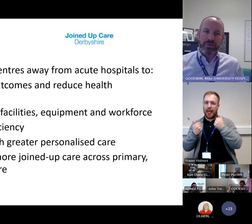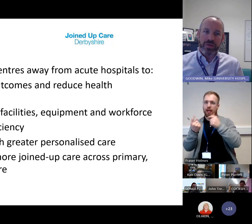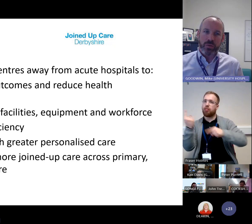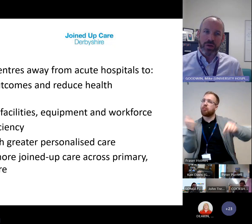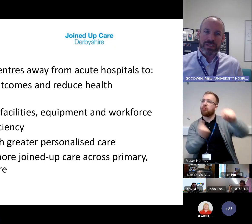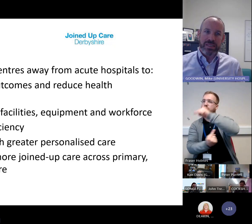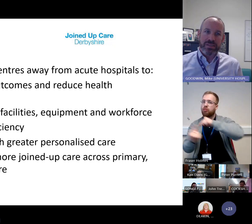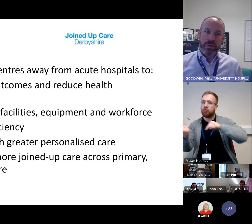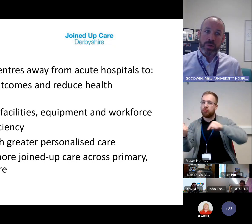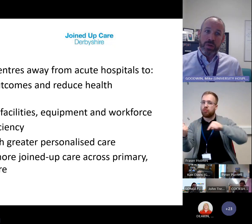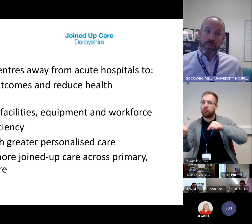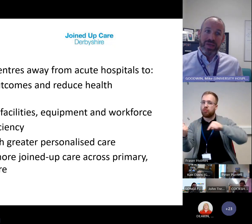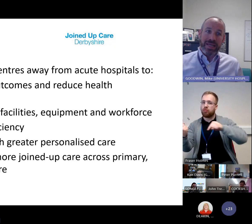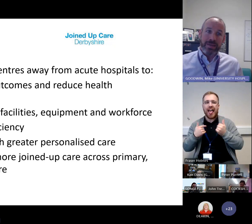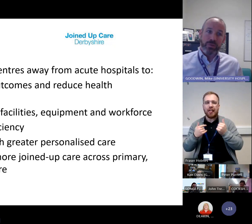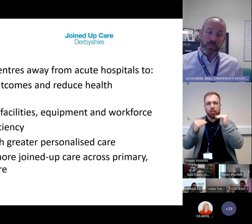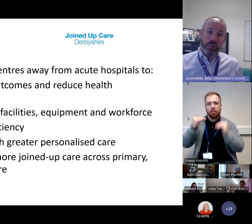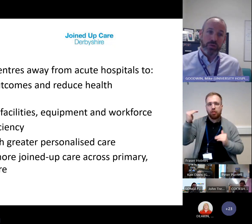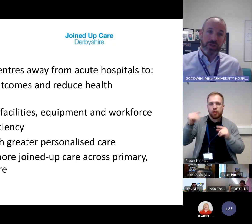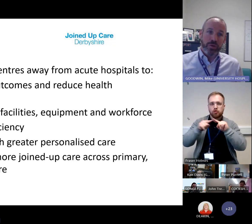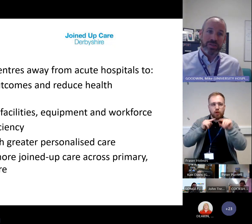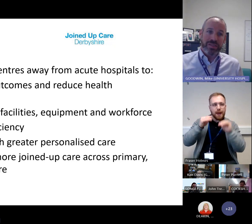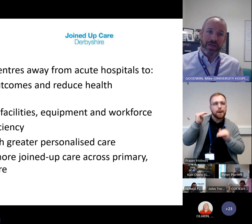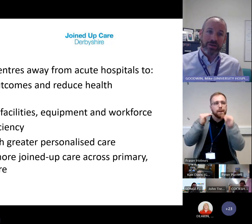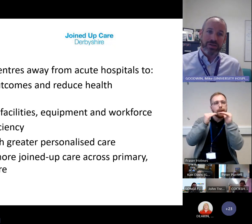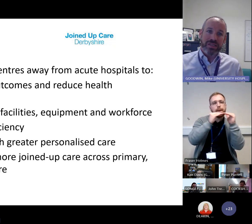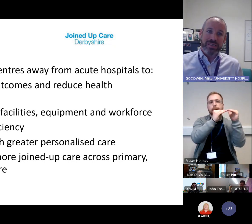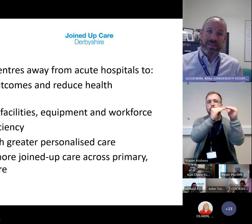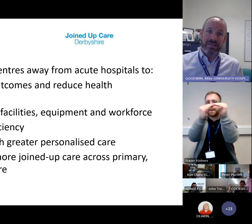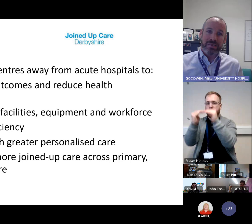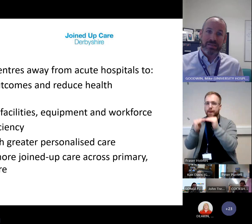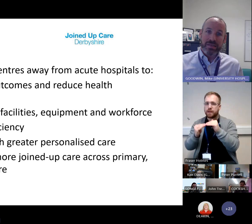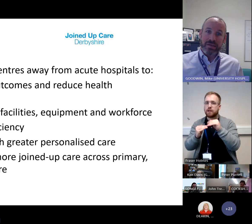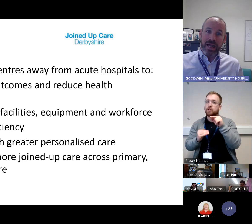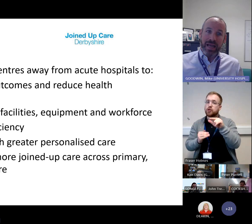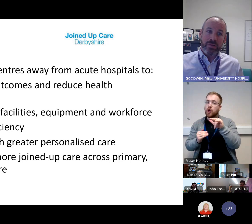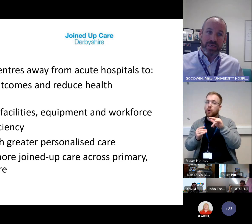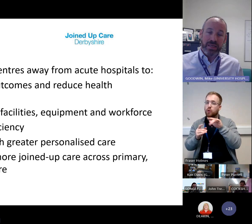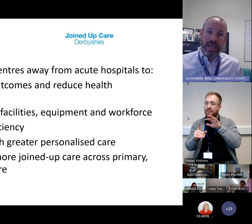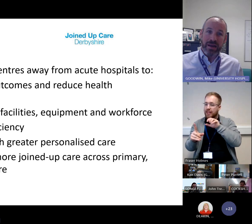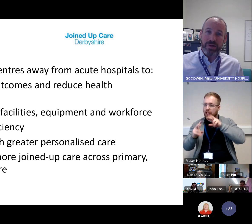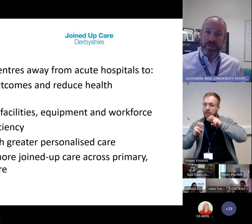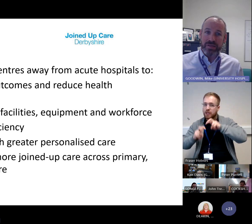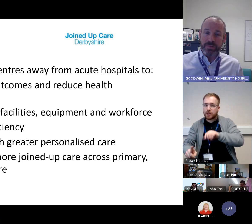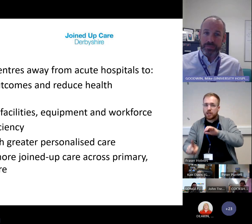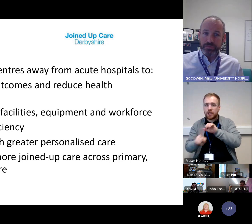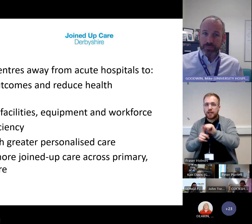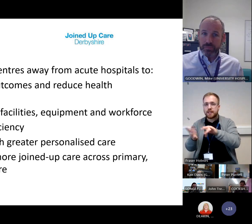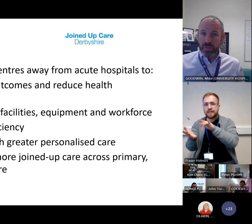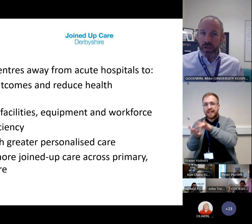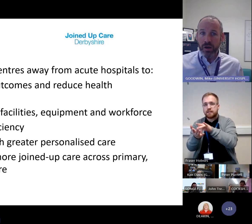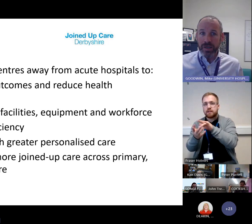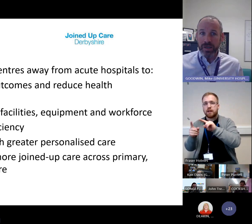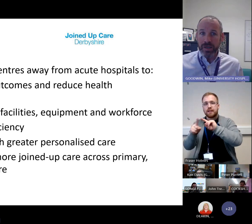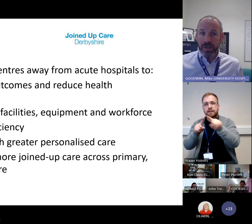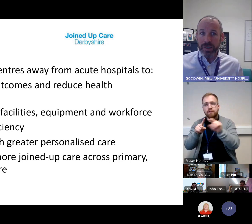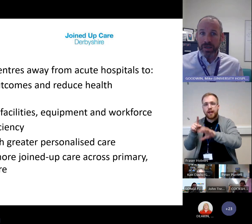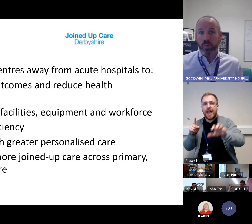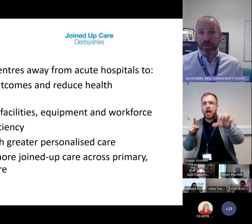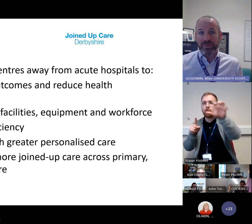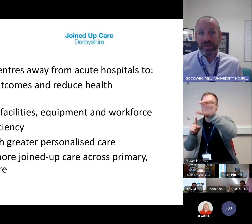reduce health inequalities. So being able to put the community diagnostic centres out in areas of